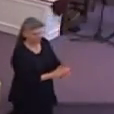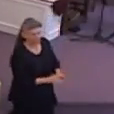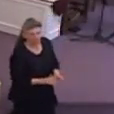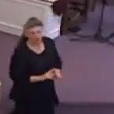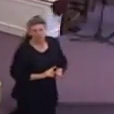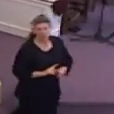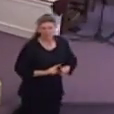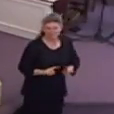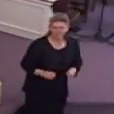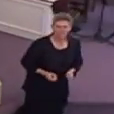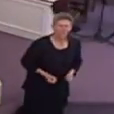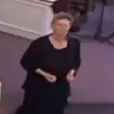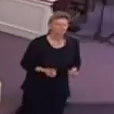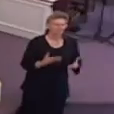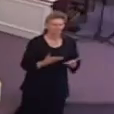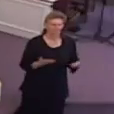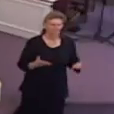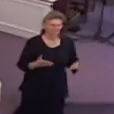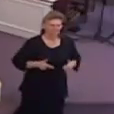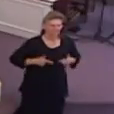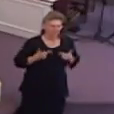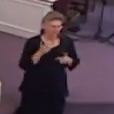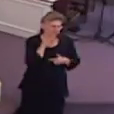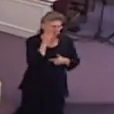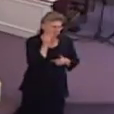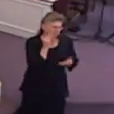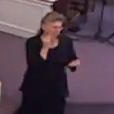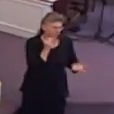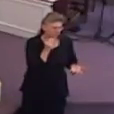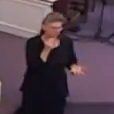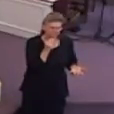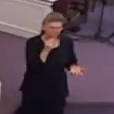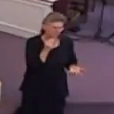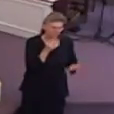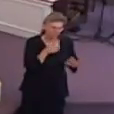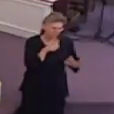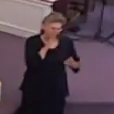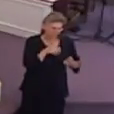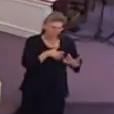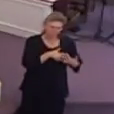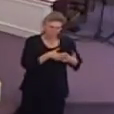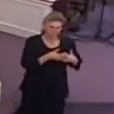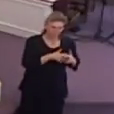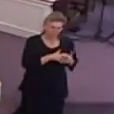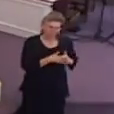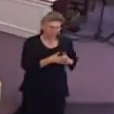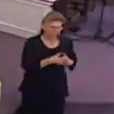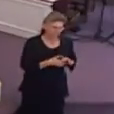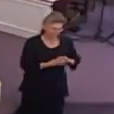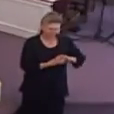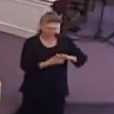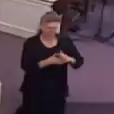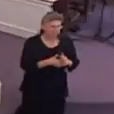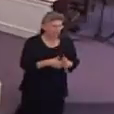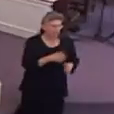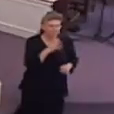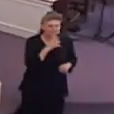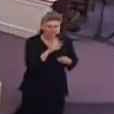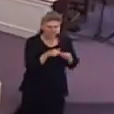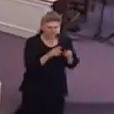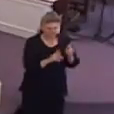Because there's so many things in life. Amen. I'm talking about people